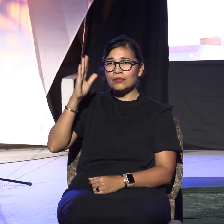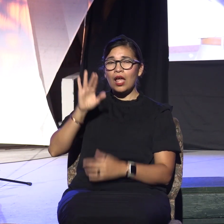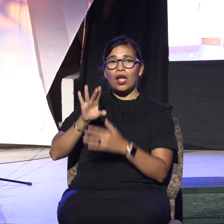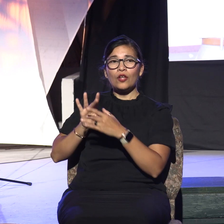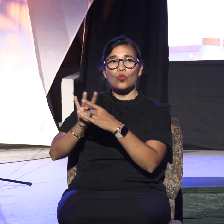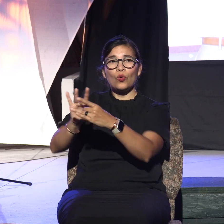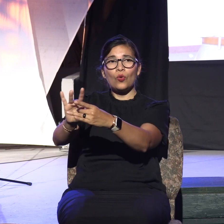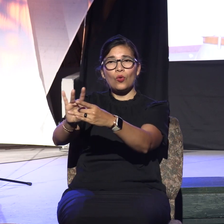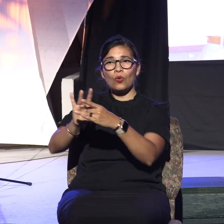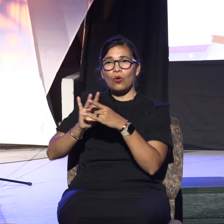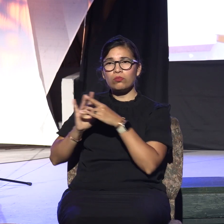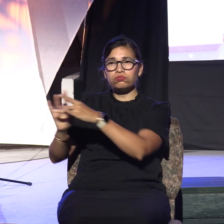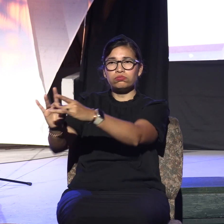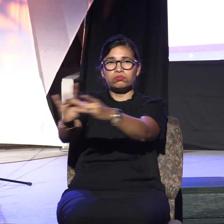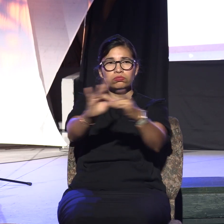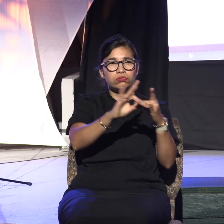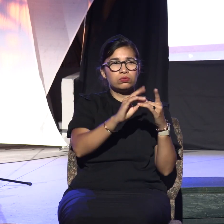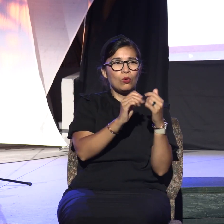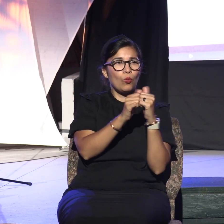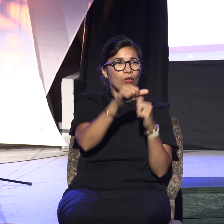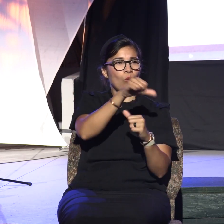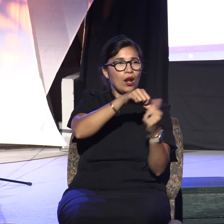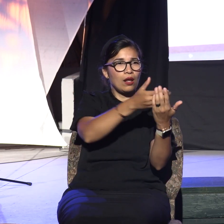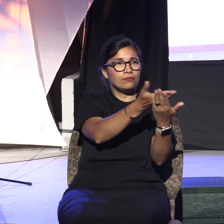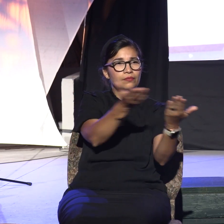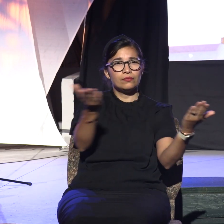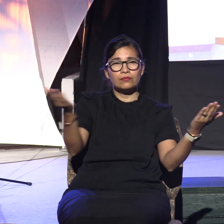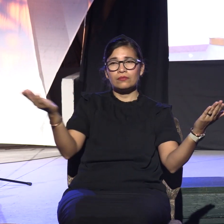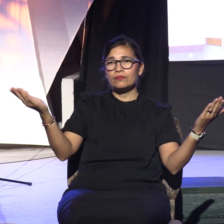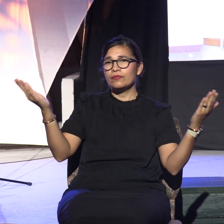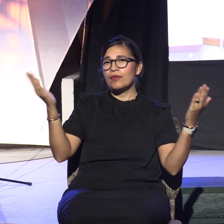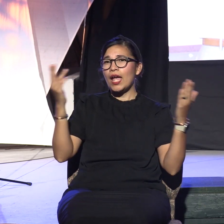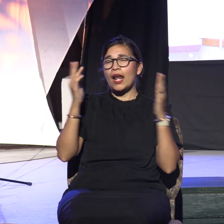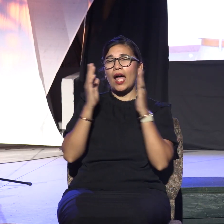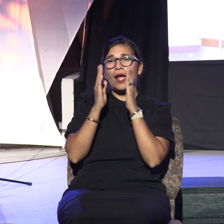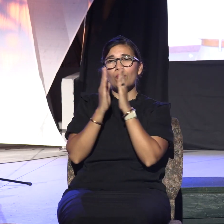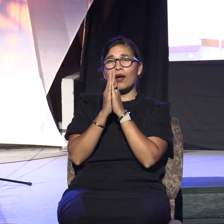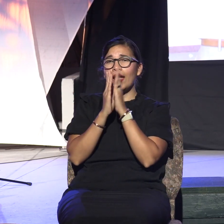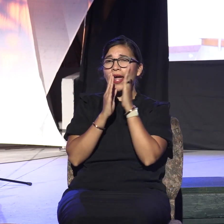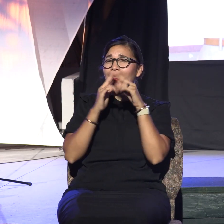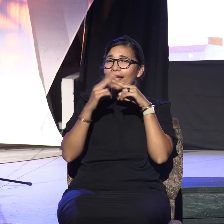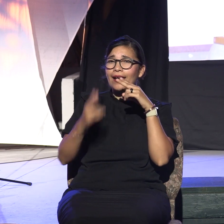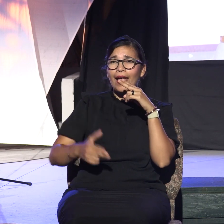live wisely. Amen.